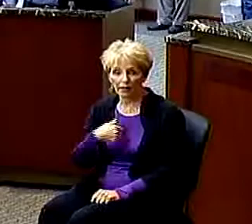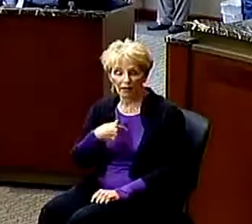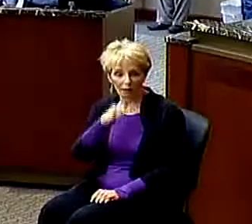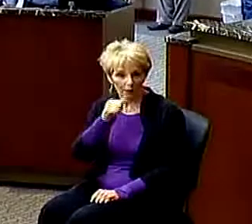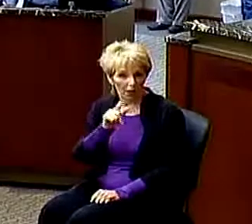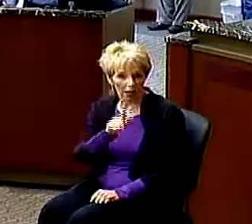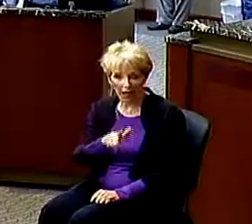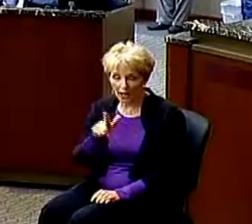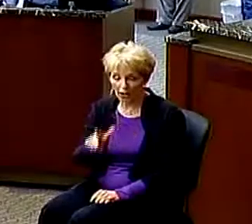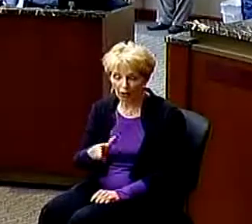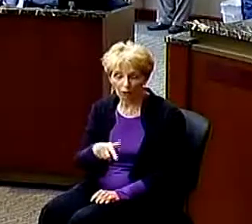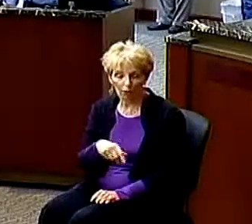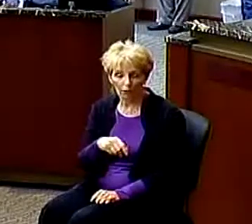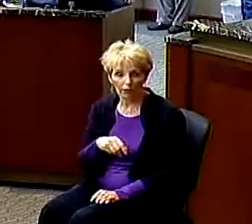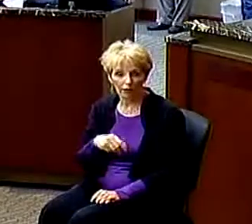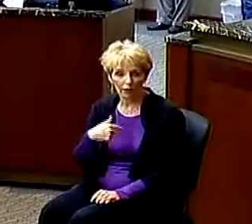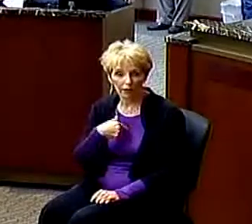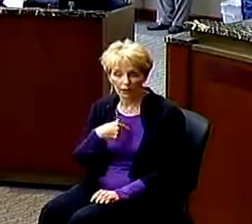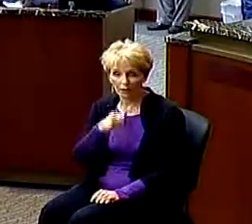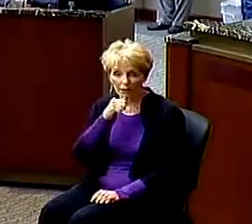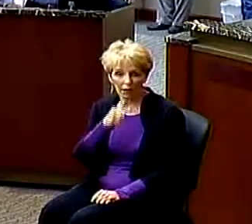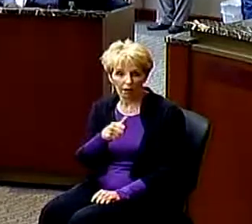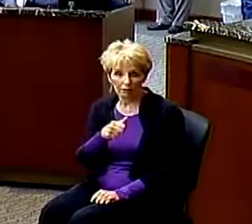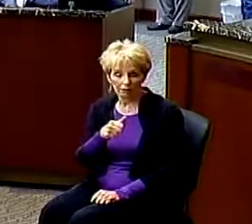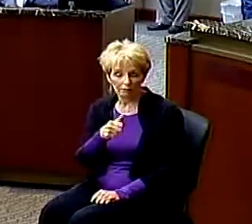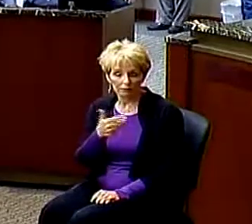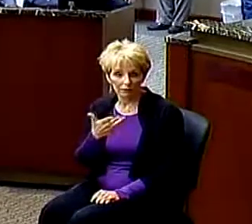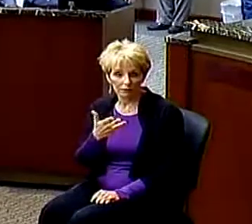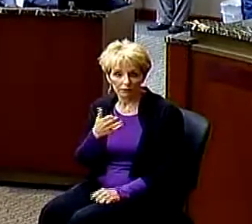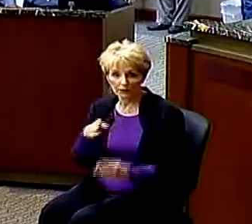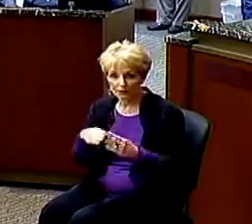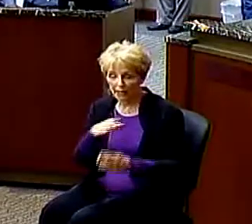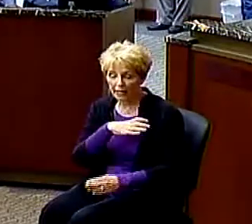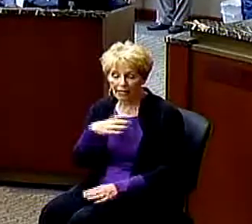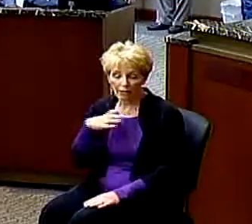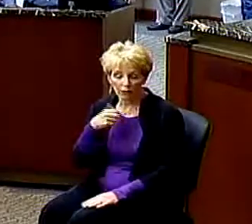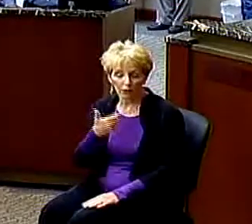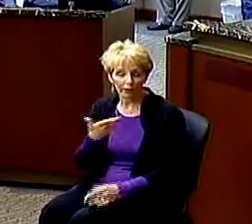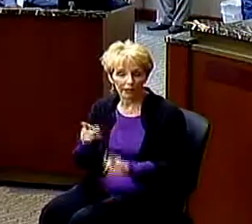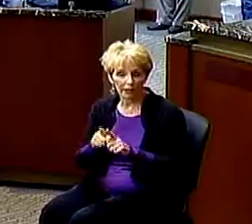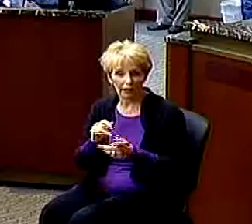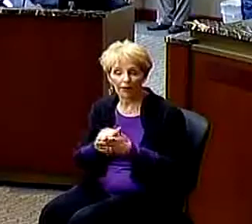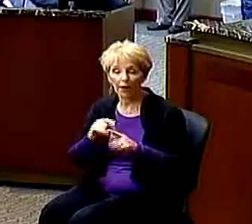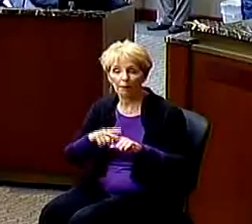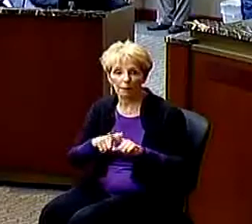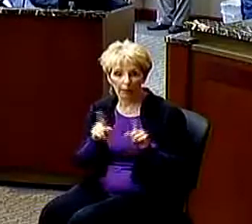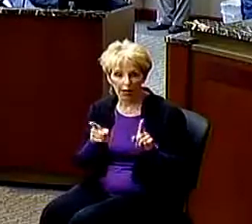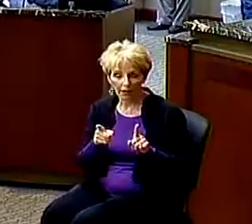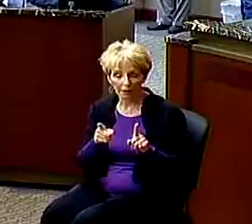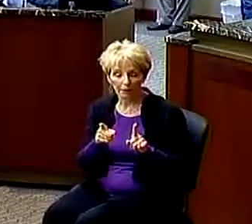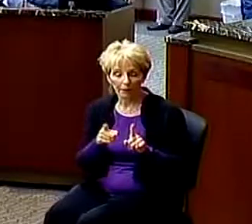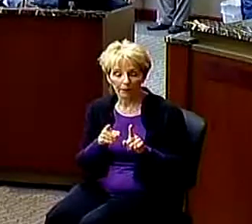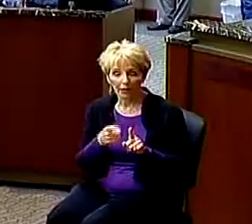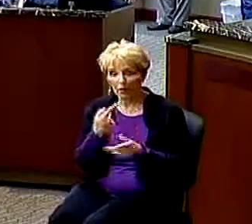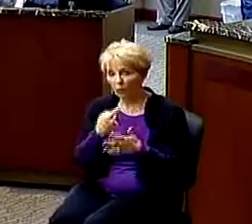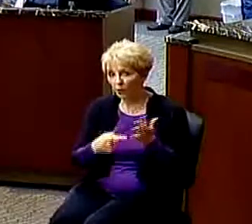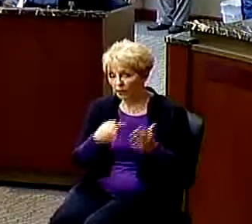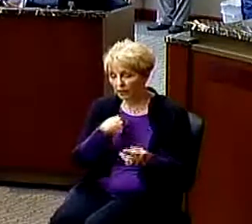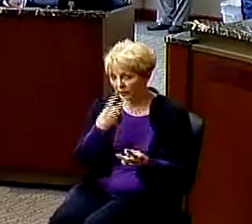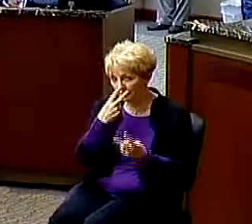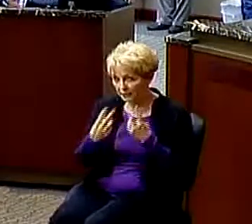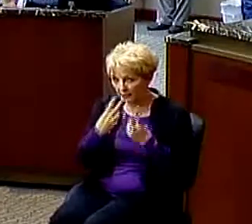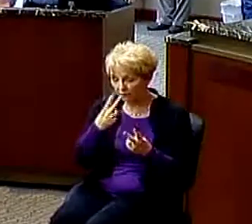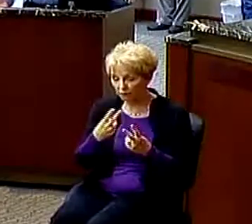landlord and I'm not on the city council or anything like that. But what I see